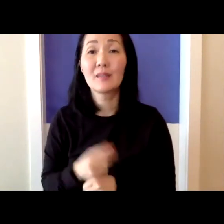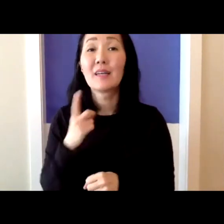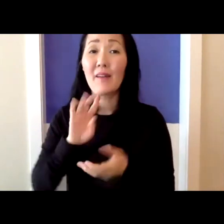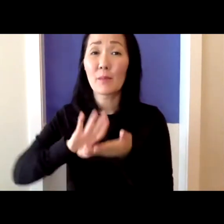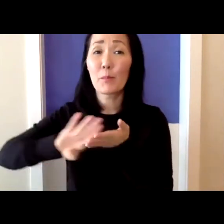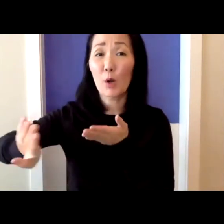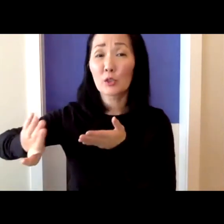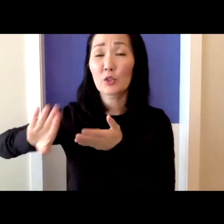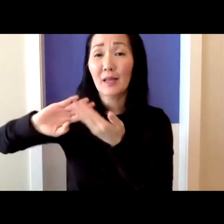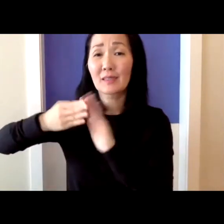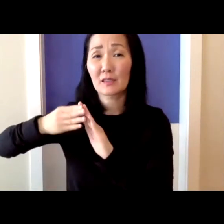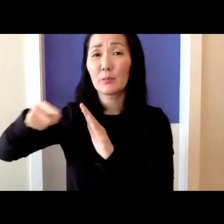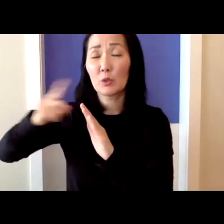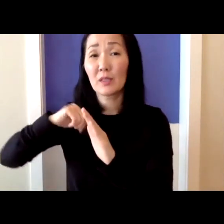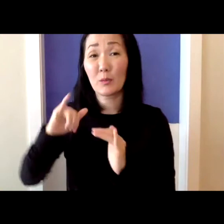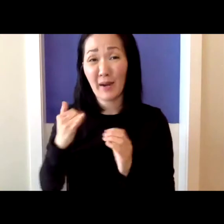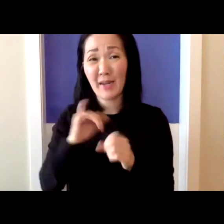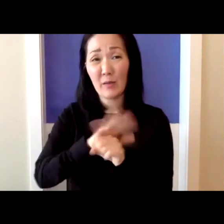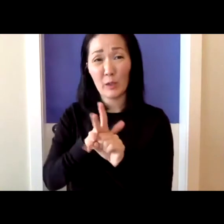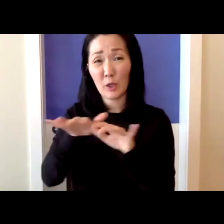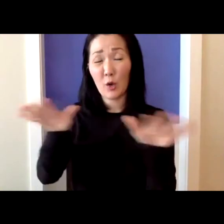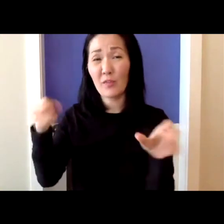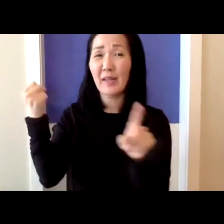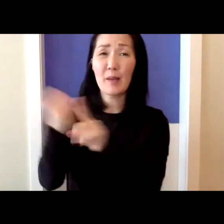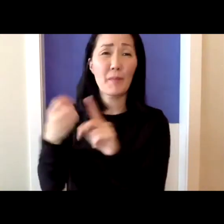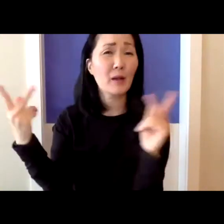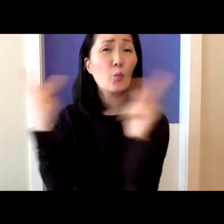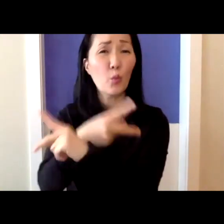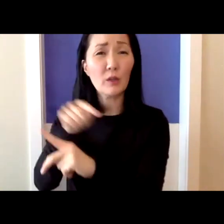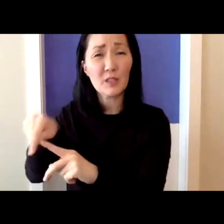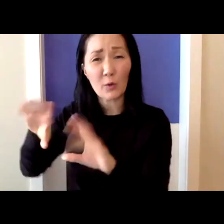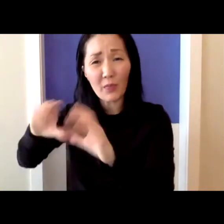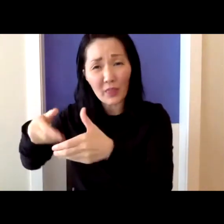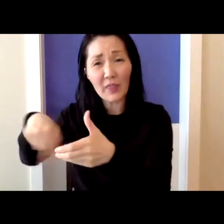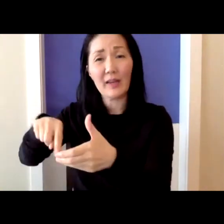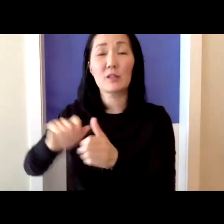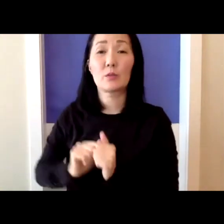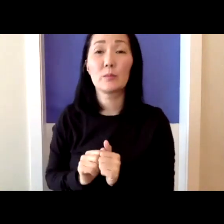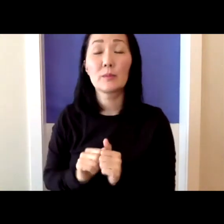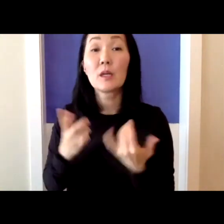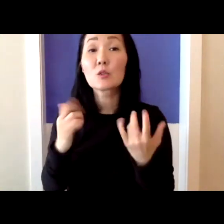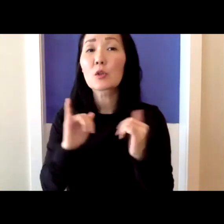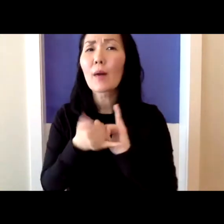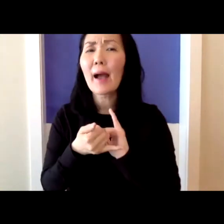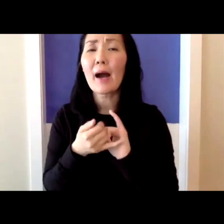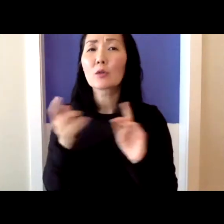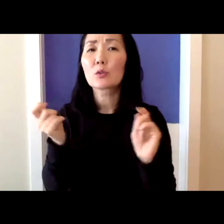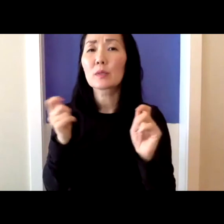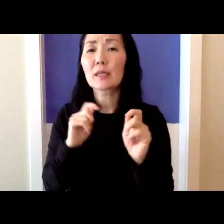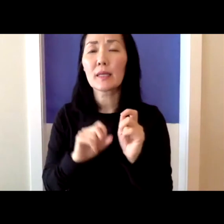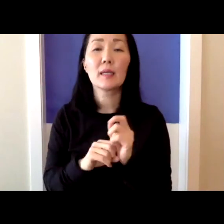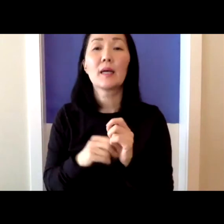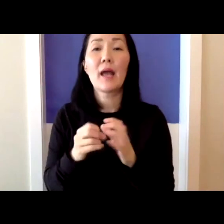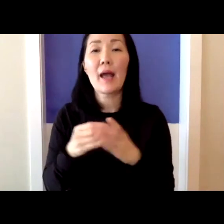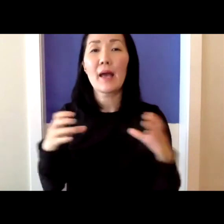made worse by the COVID-19 pandemic. Now it's worth asking me what a just recovery will look like and how the downtown east side and vulnerable